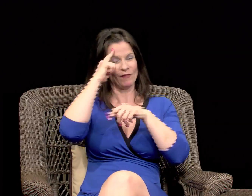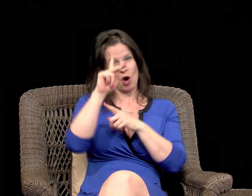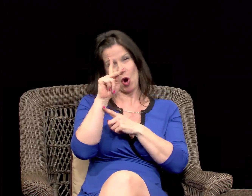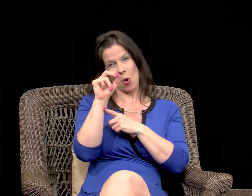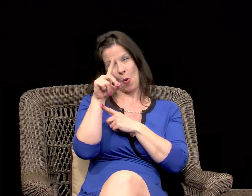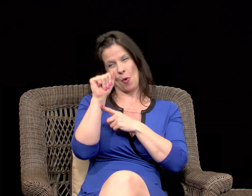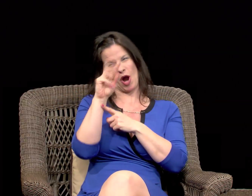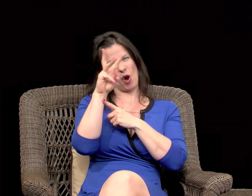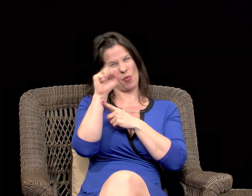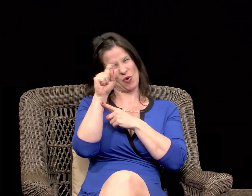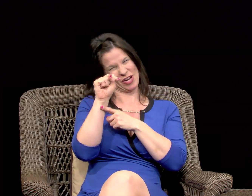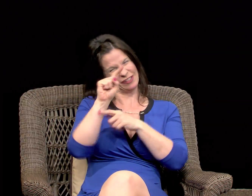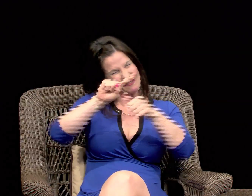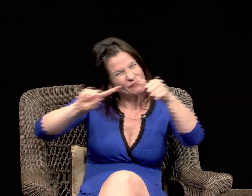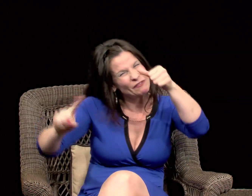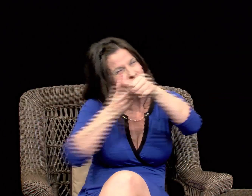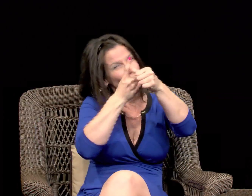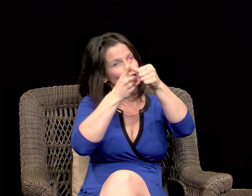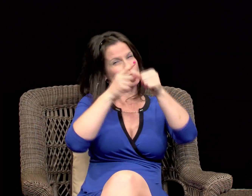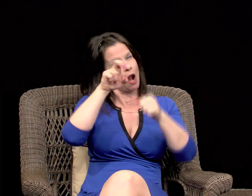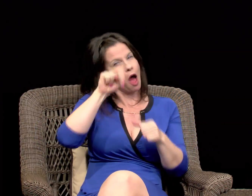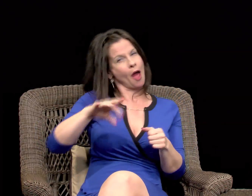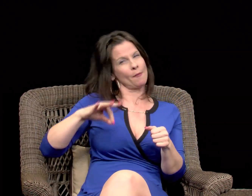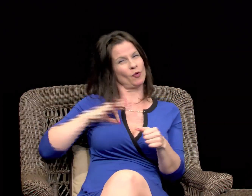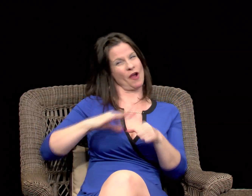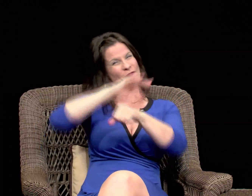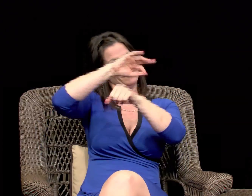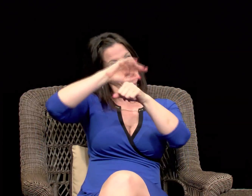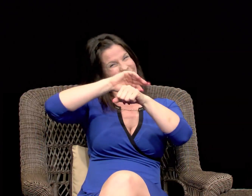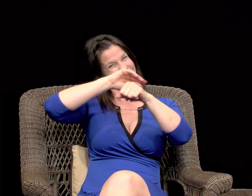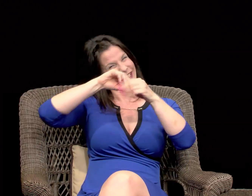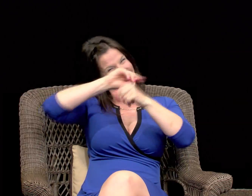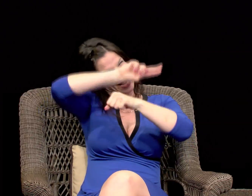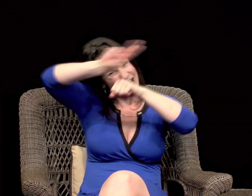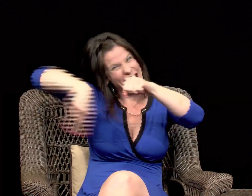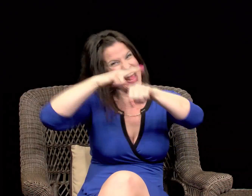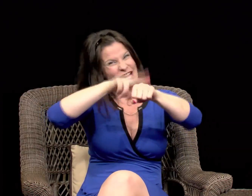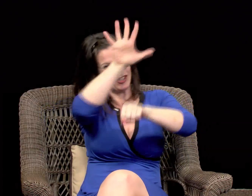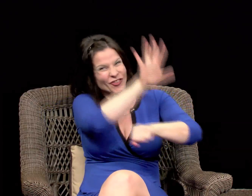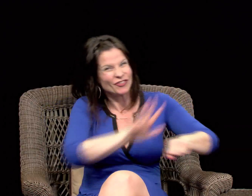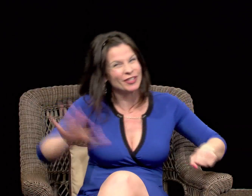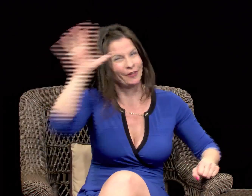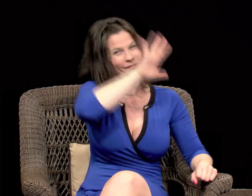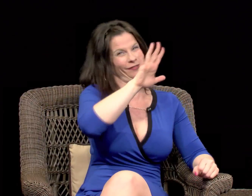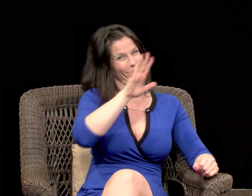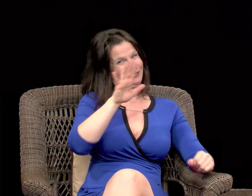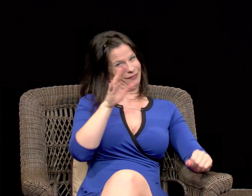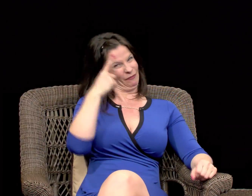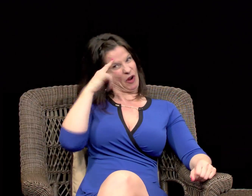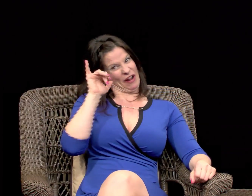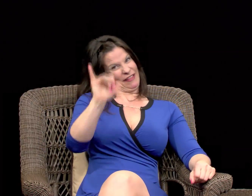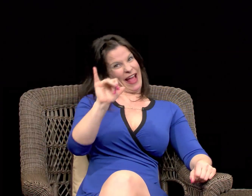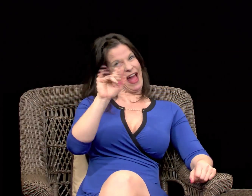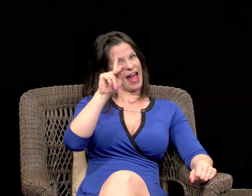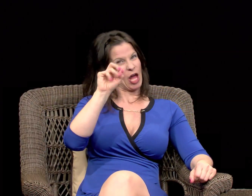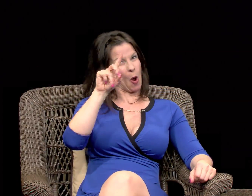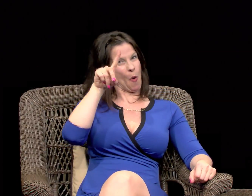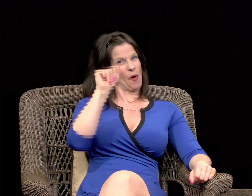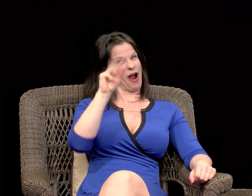much. She's the co-founder of CODA West. It's a nonprofit national organization, and